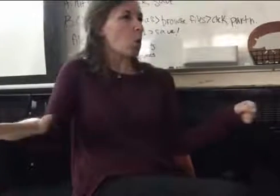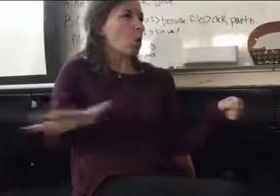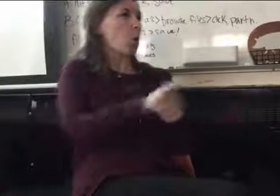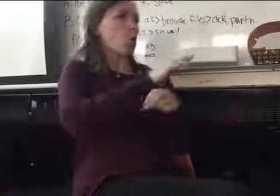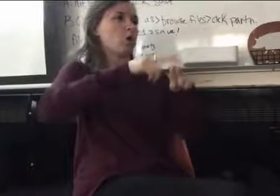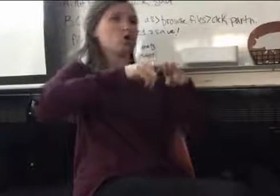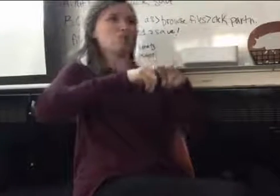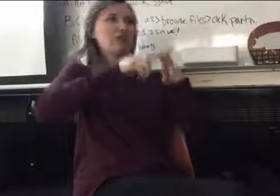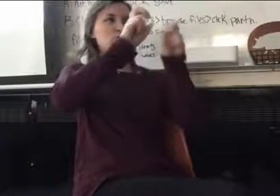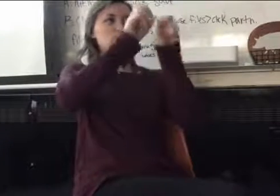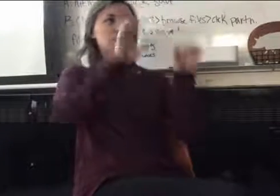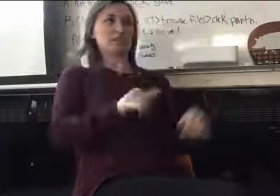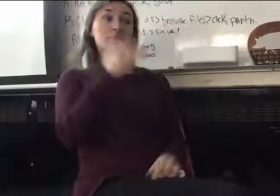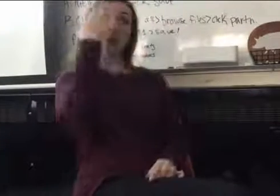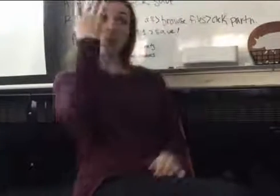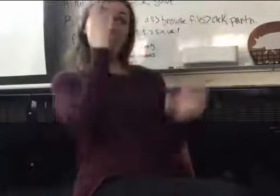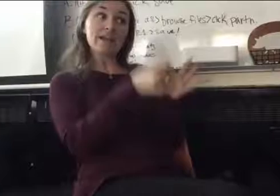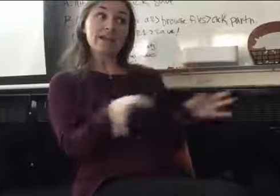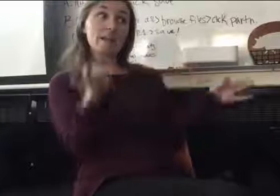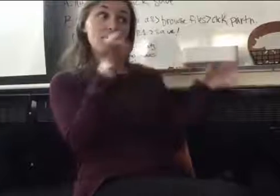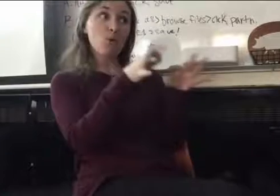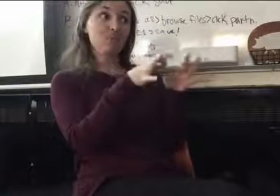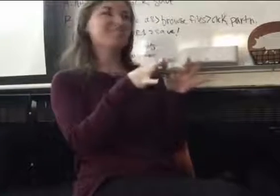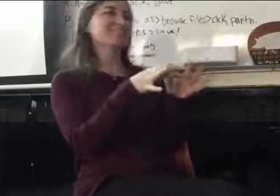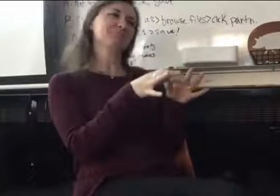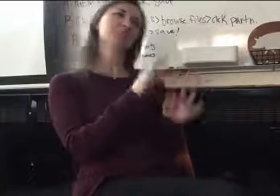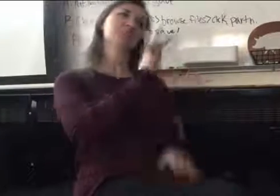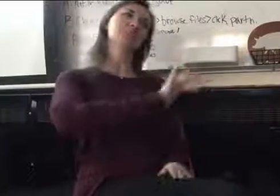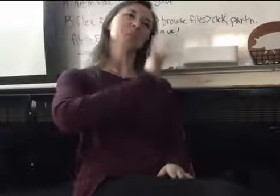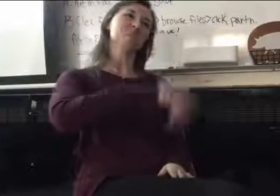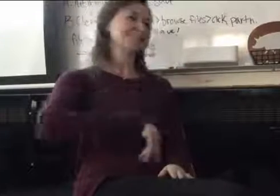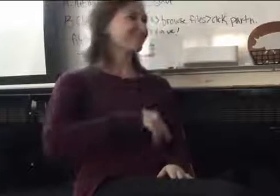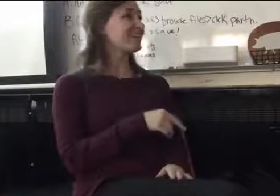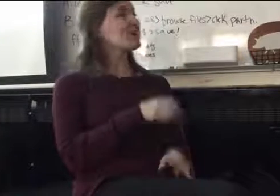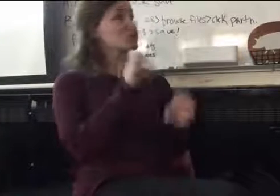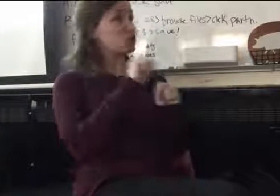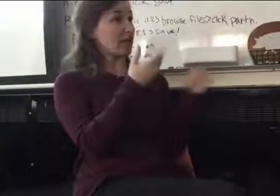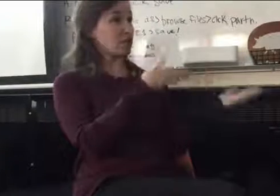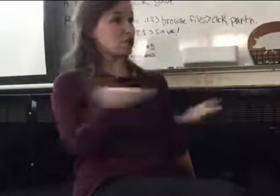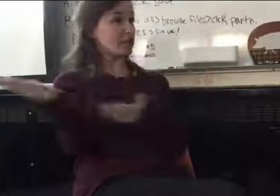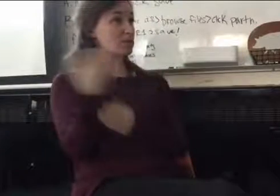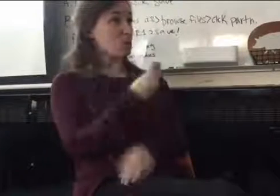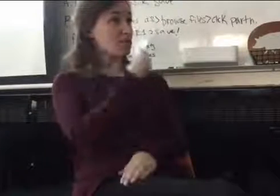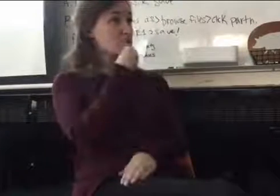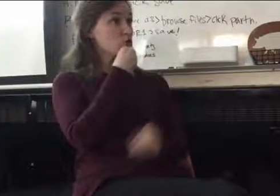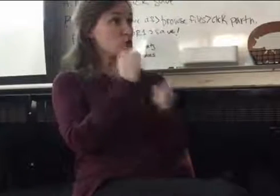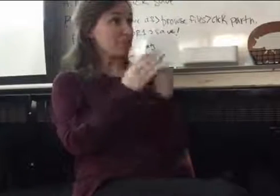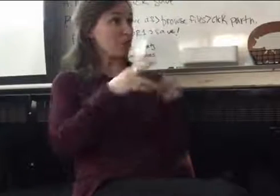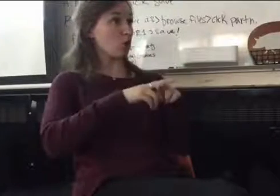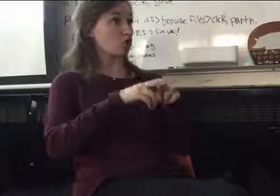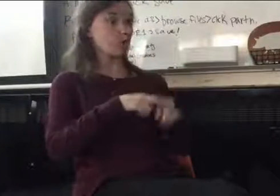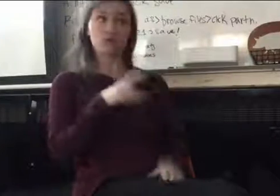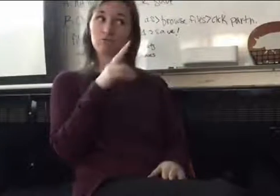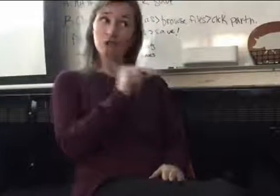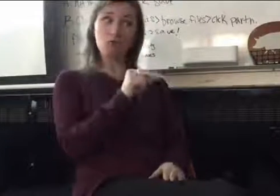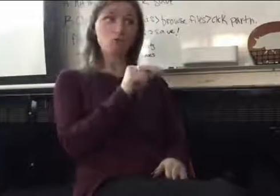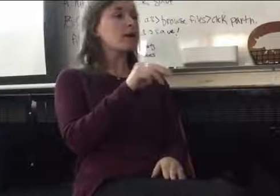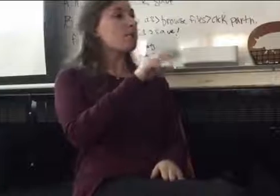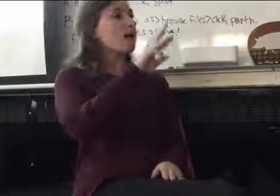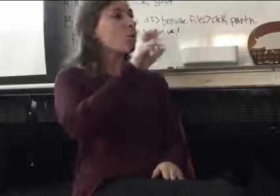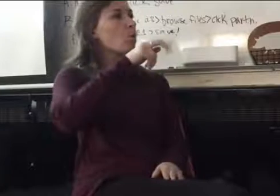why that's important? Can you transport food if you have no railroad? Nope. What about necessities of weapons of